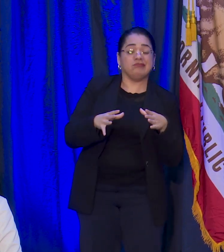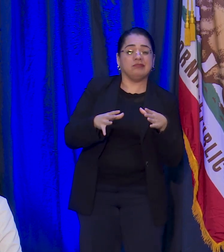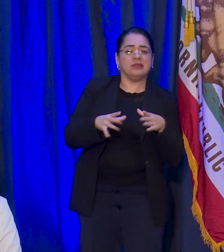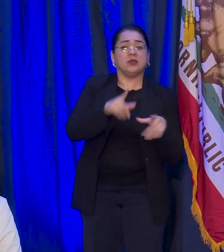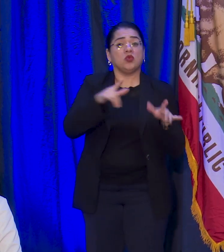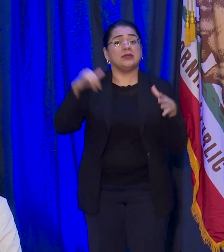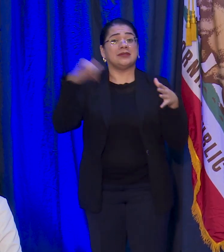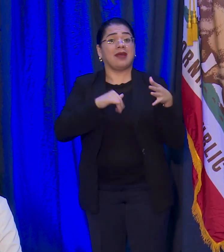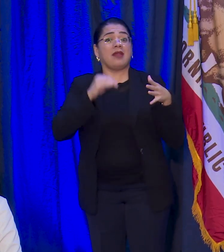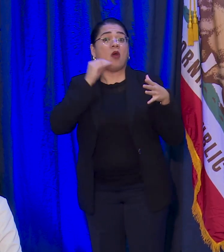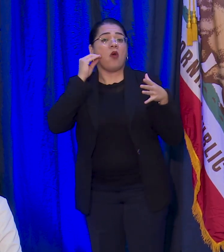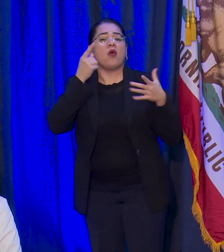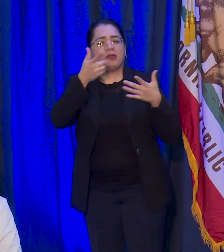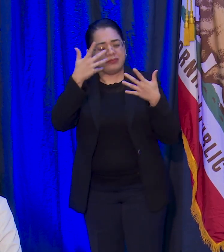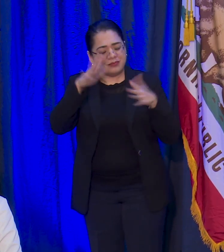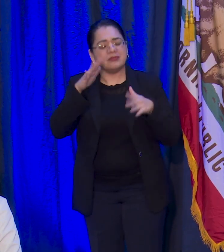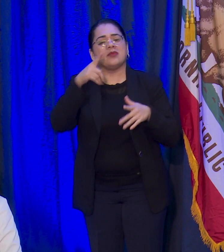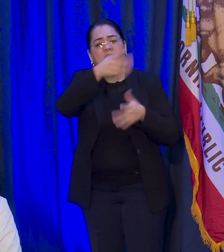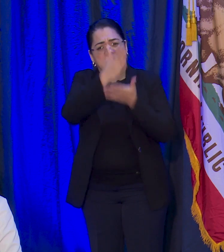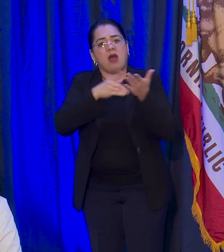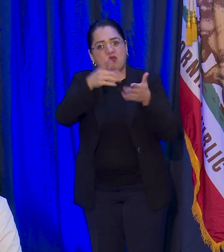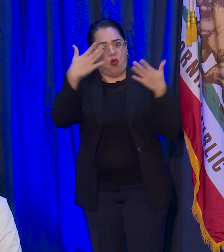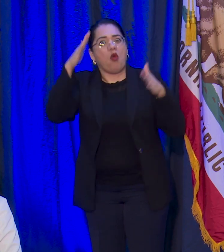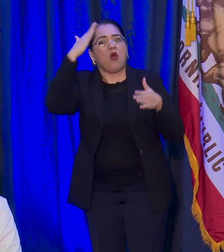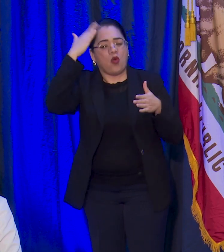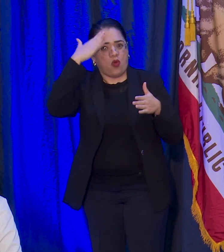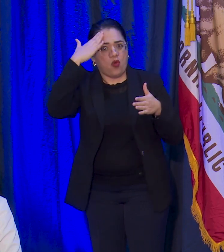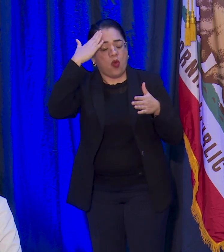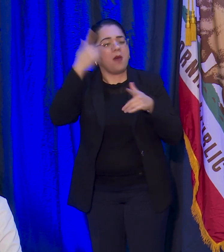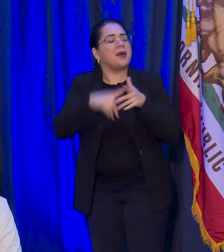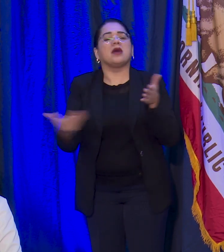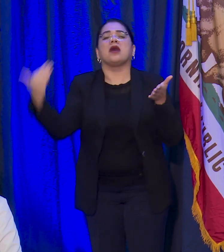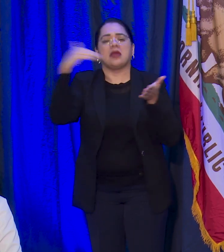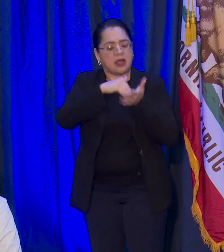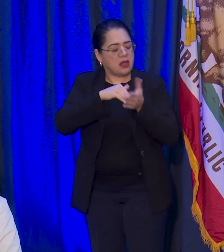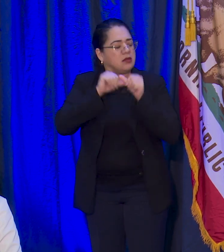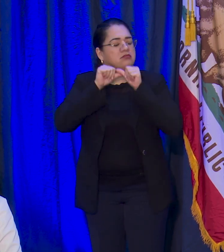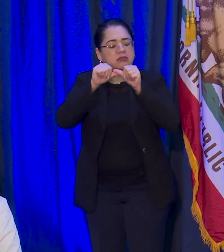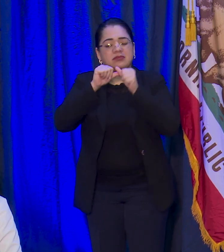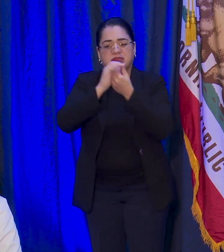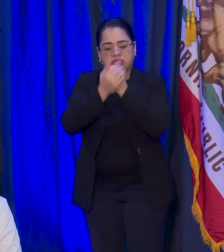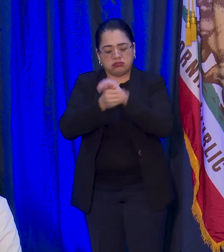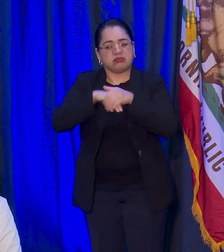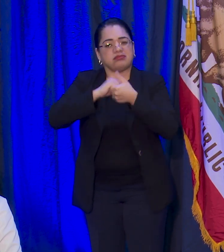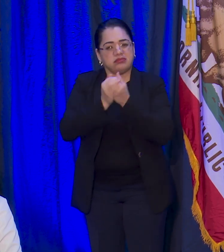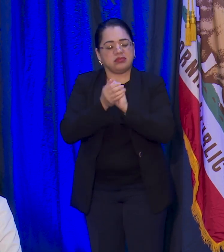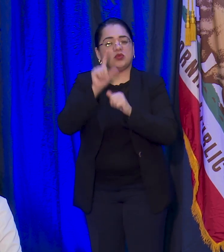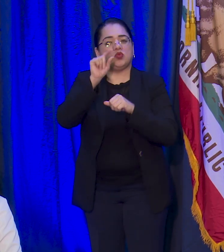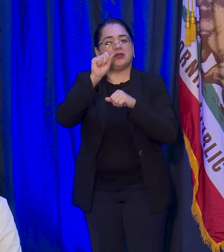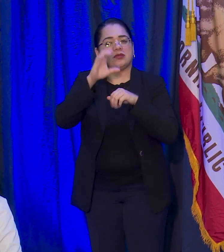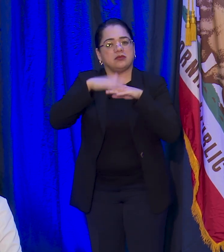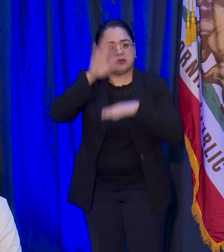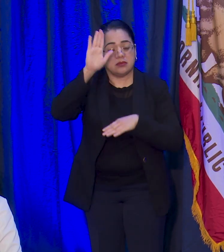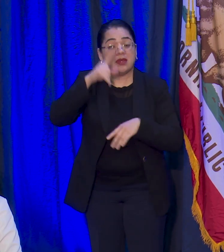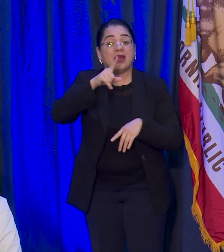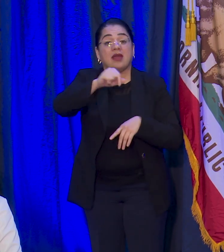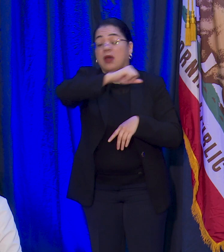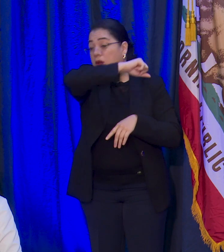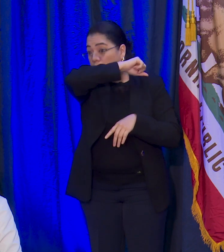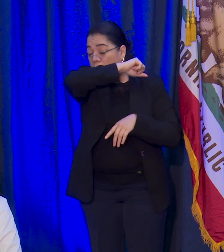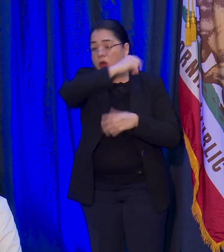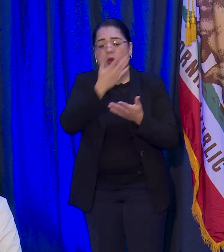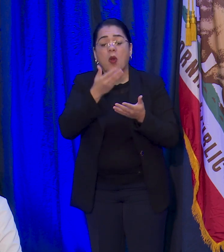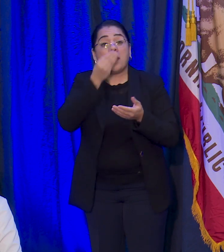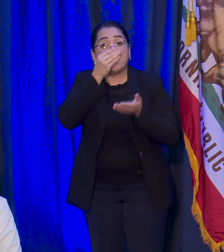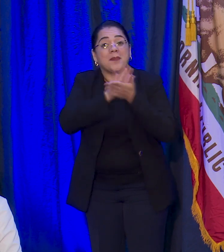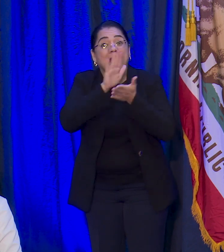we've heard this before, I say it again, wash your hands continuously. Please cover your mouth if you cough. Stay at